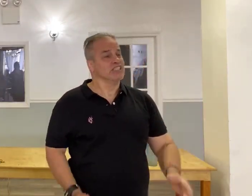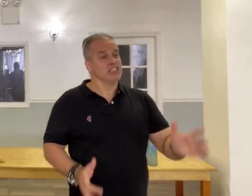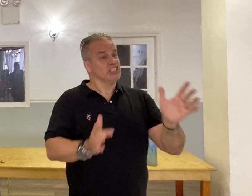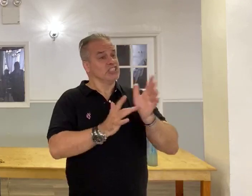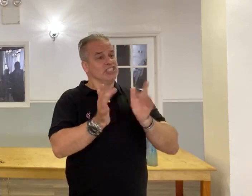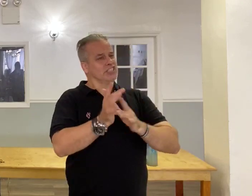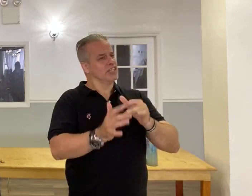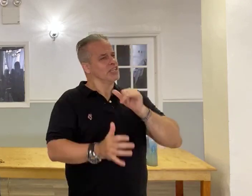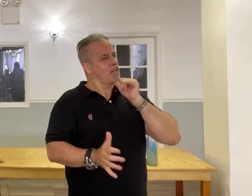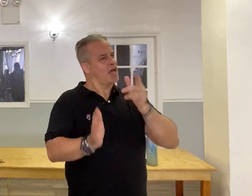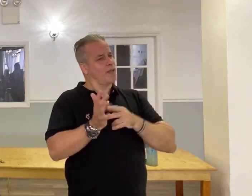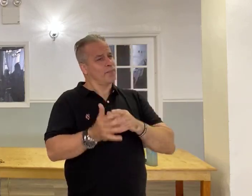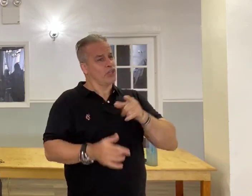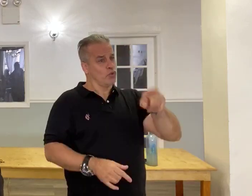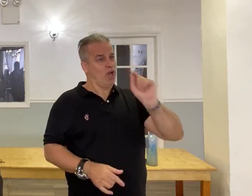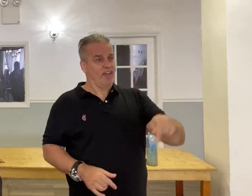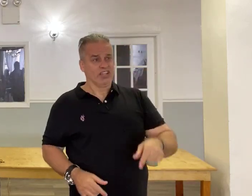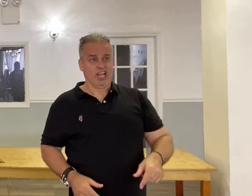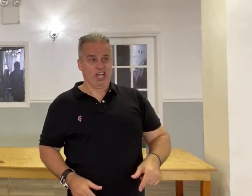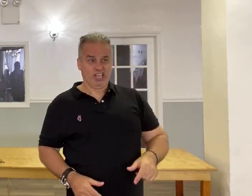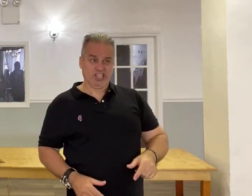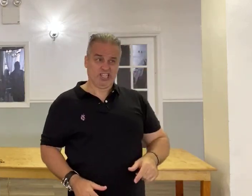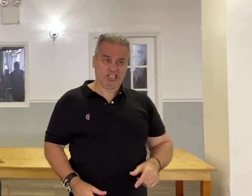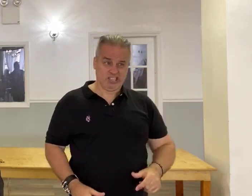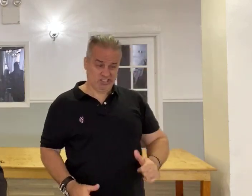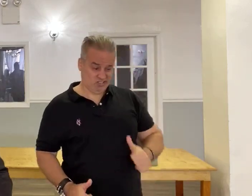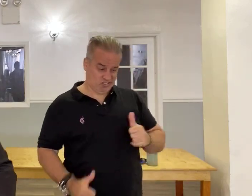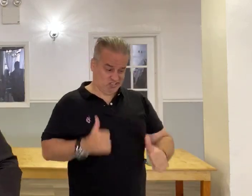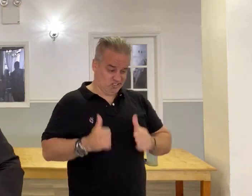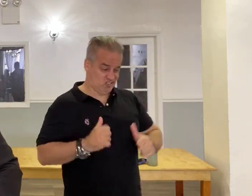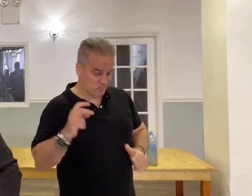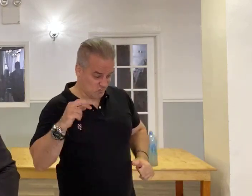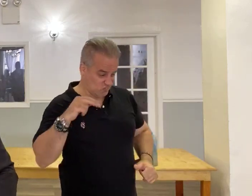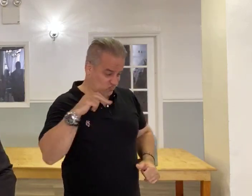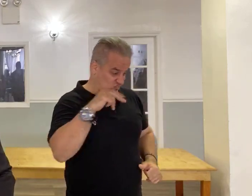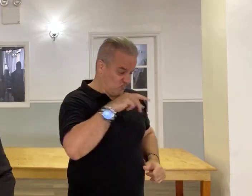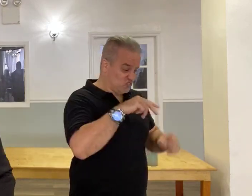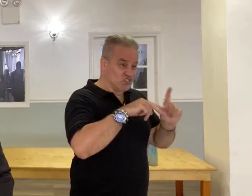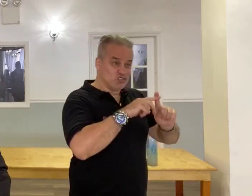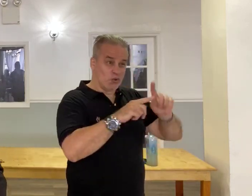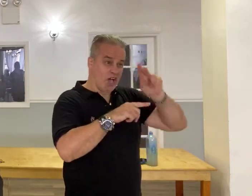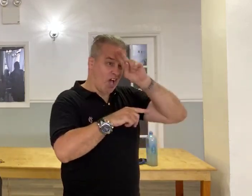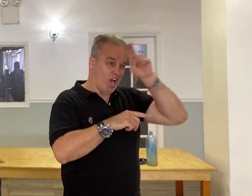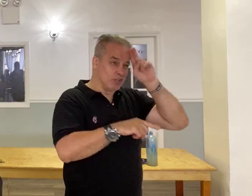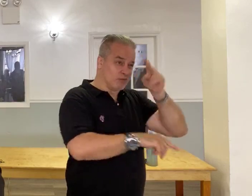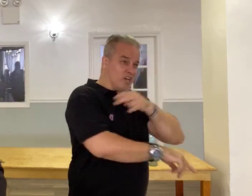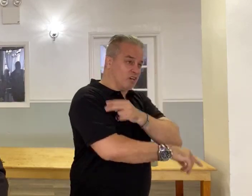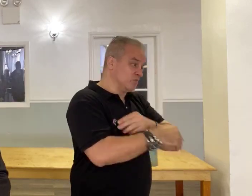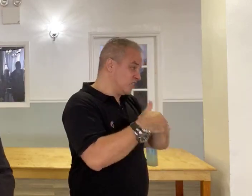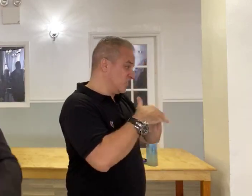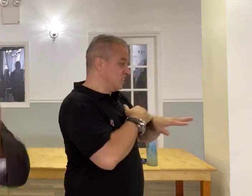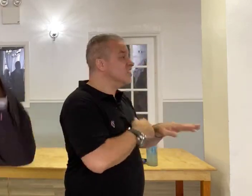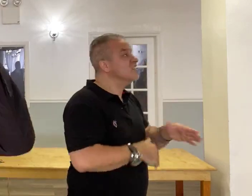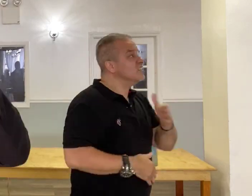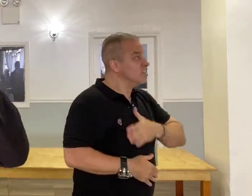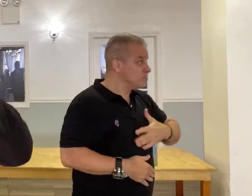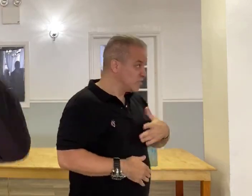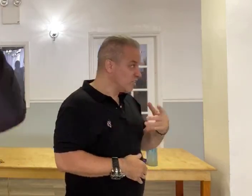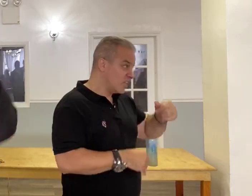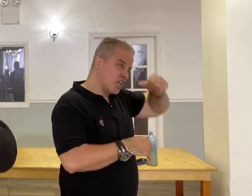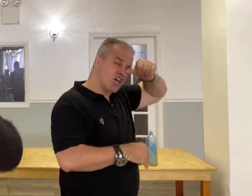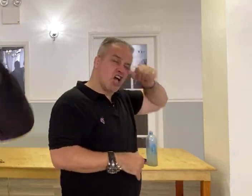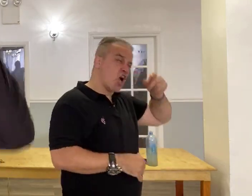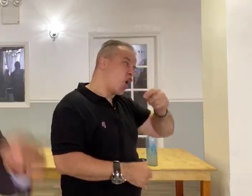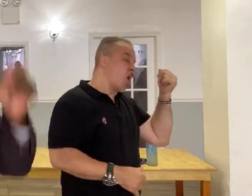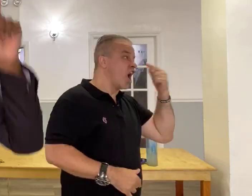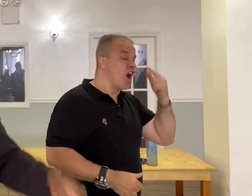Hospital or Methodist and ask the doctor for an amputation. That's not what Jesus is saying. What Jesus is saying is that you take